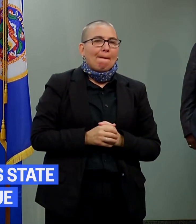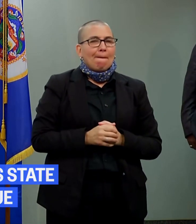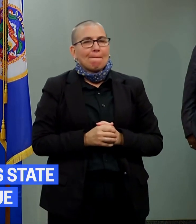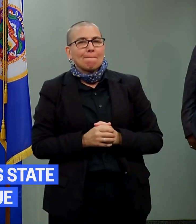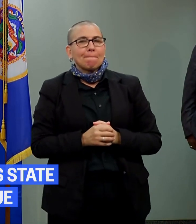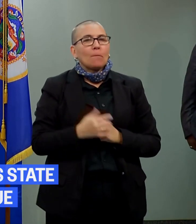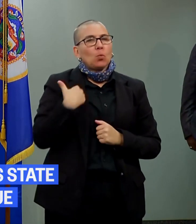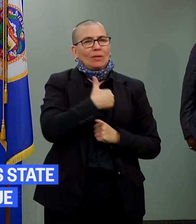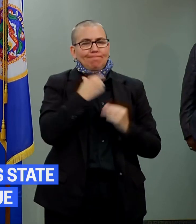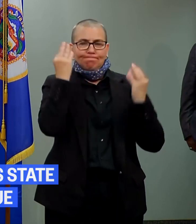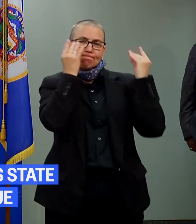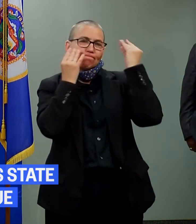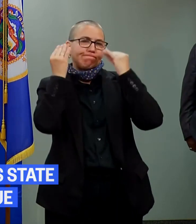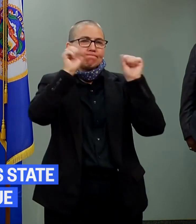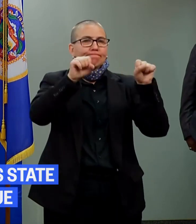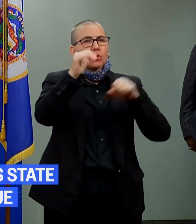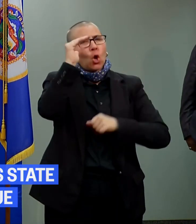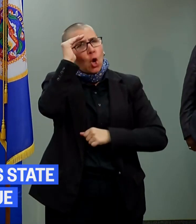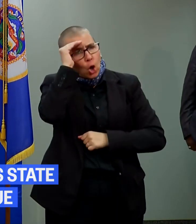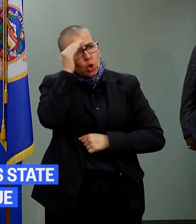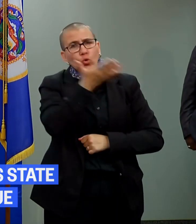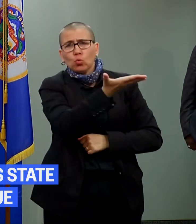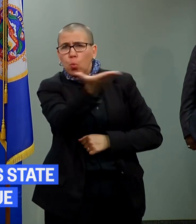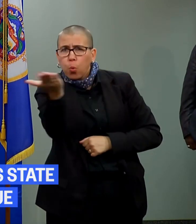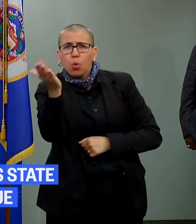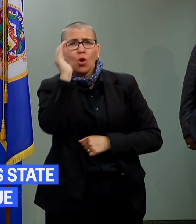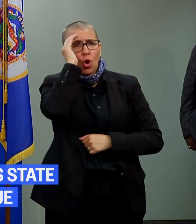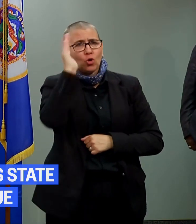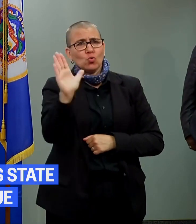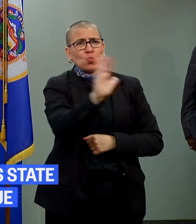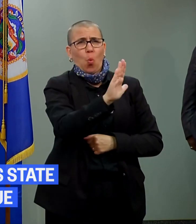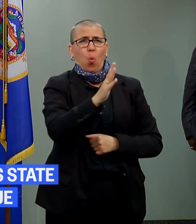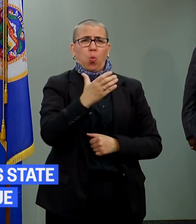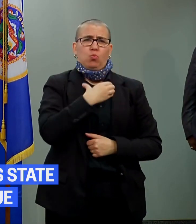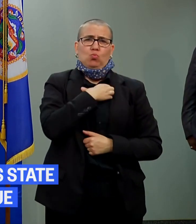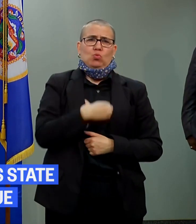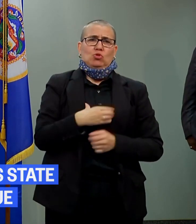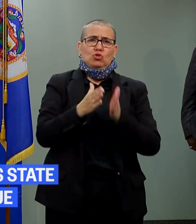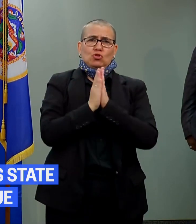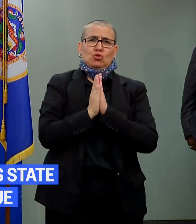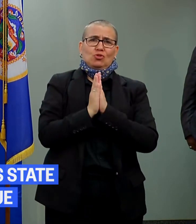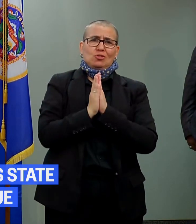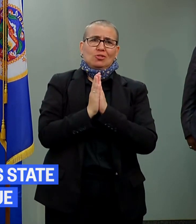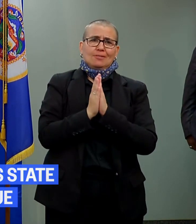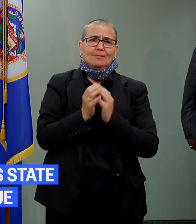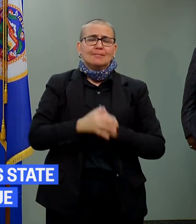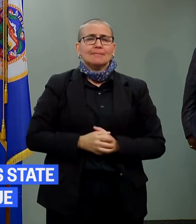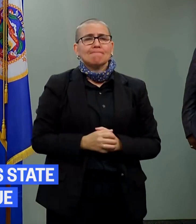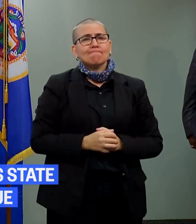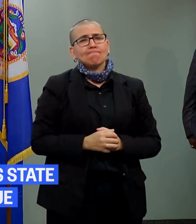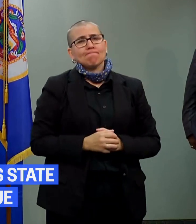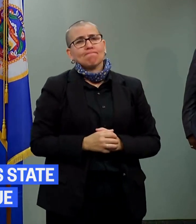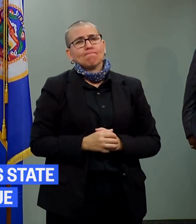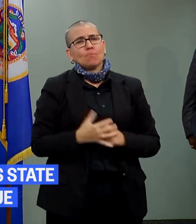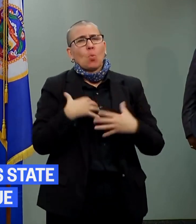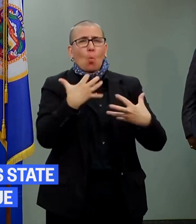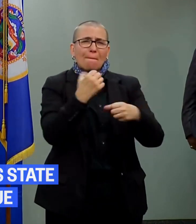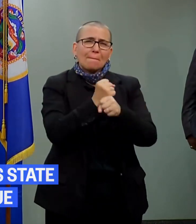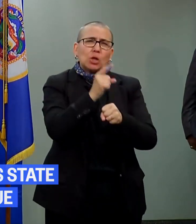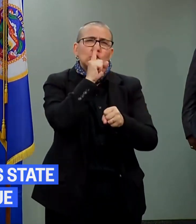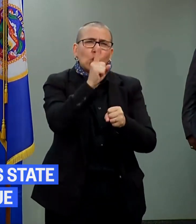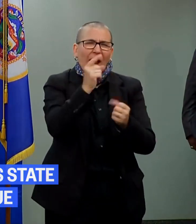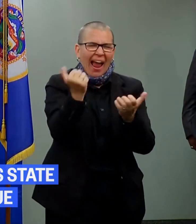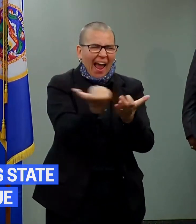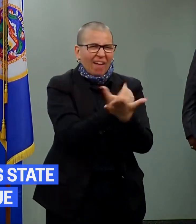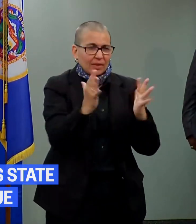would be incredibly negligent in the environment that we're in for me not to make sure we're exploring every option. Anyone